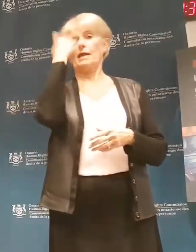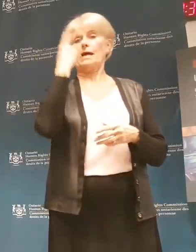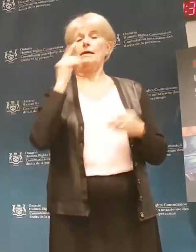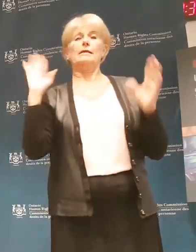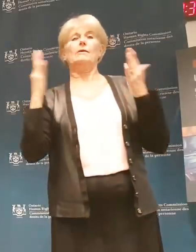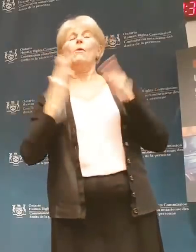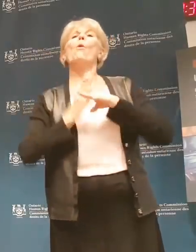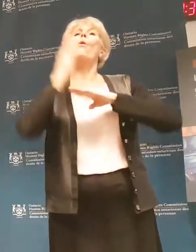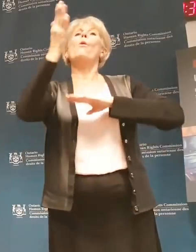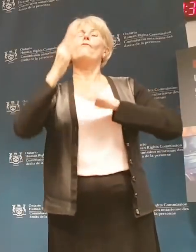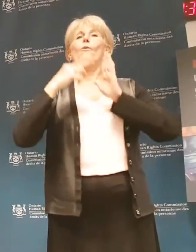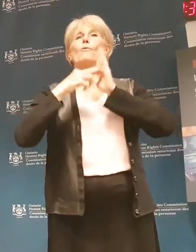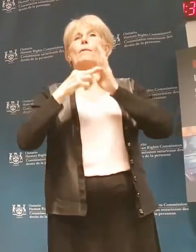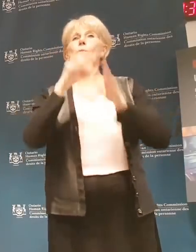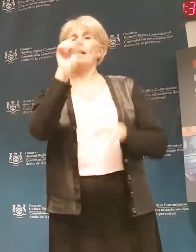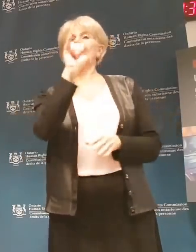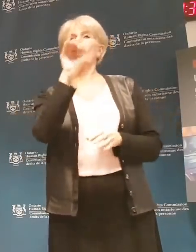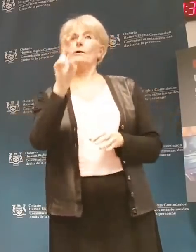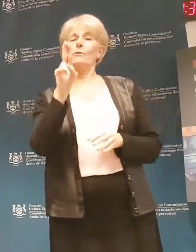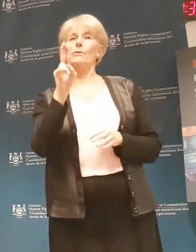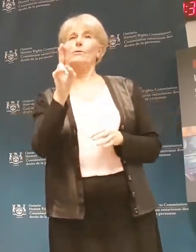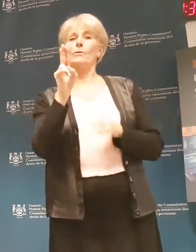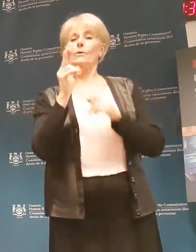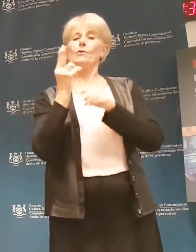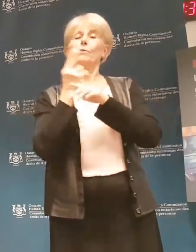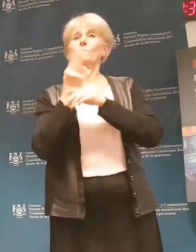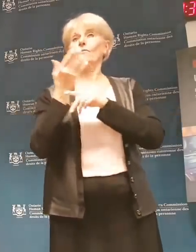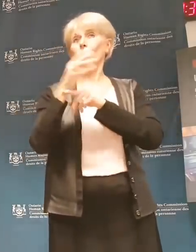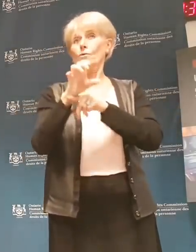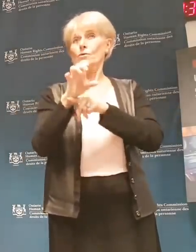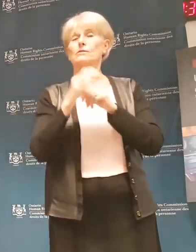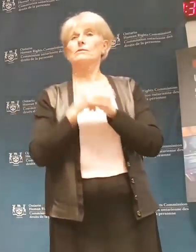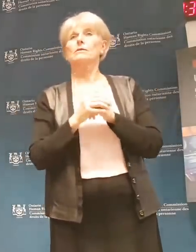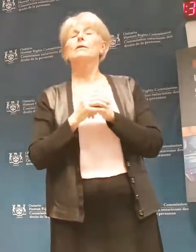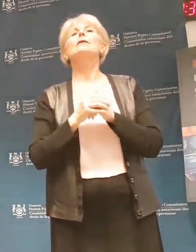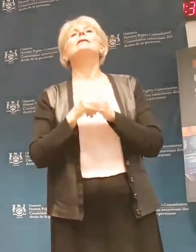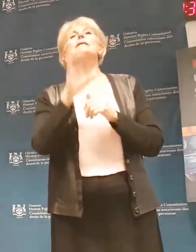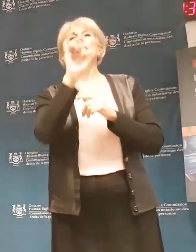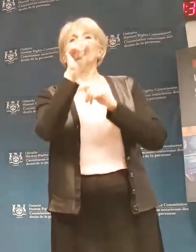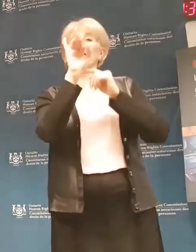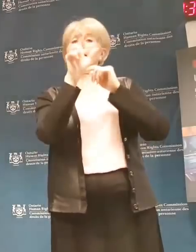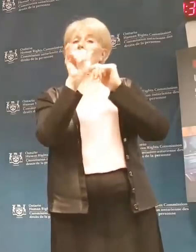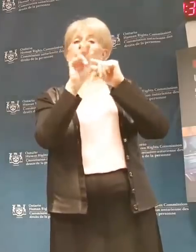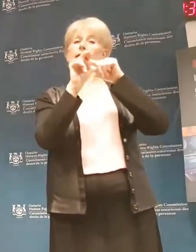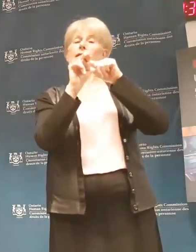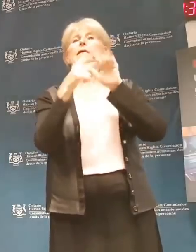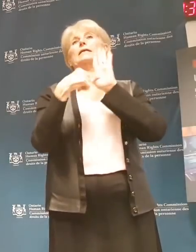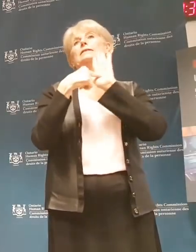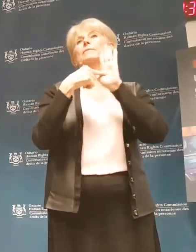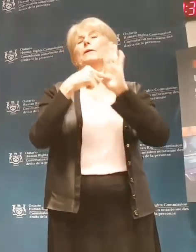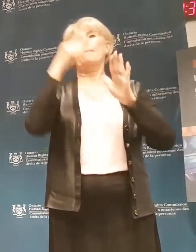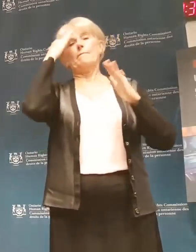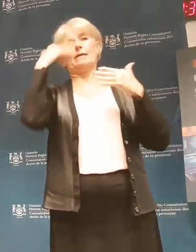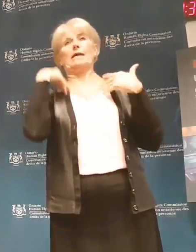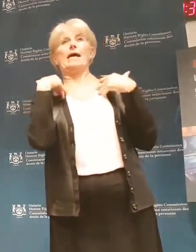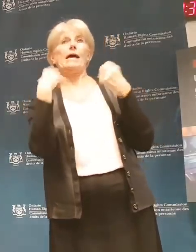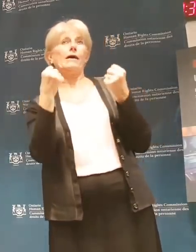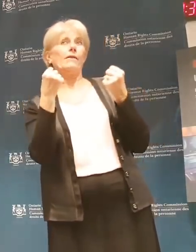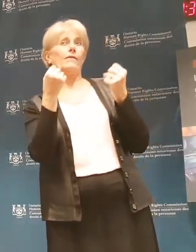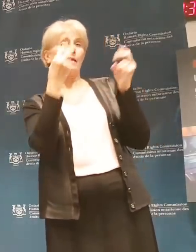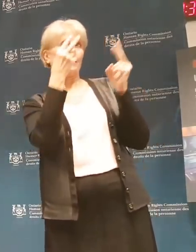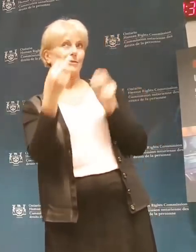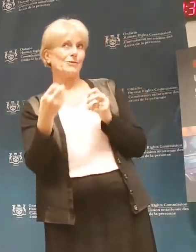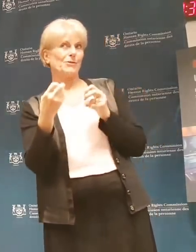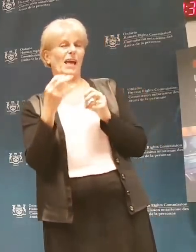to be overrepresented in SIU use of force cases where the civilian was exhibiting mental